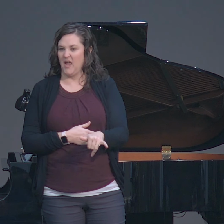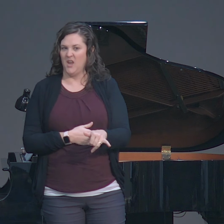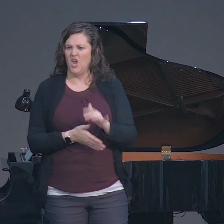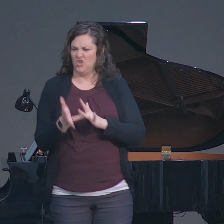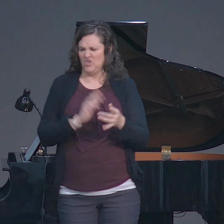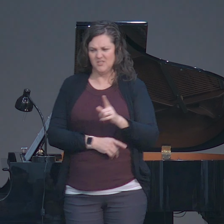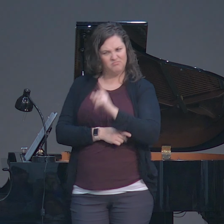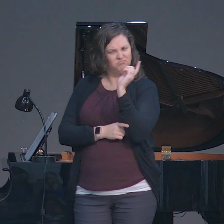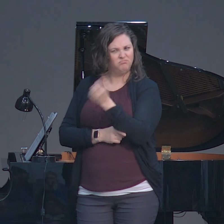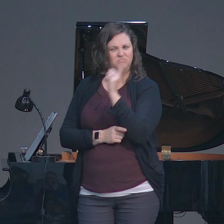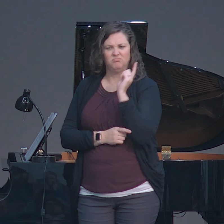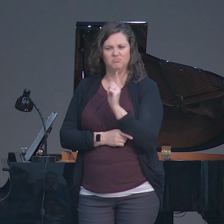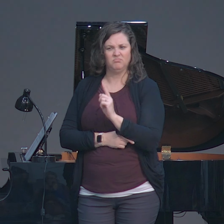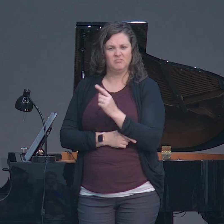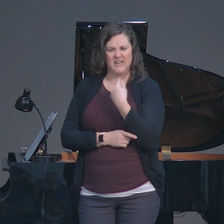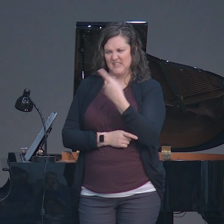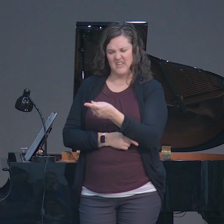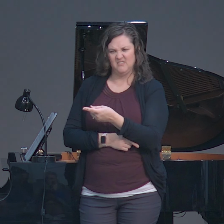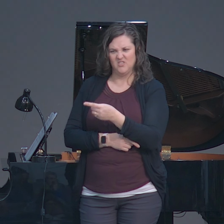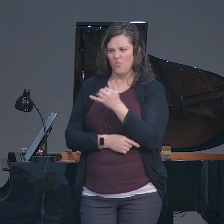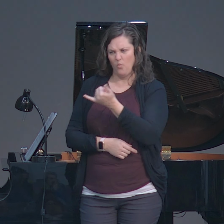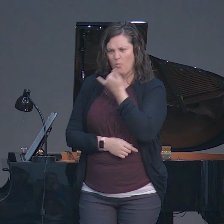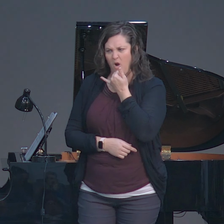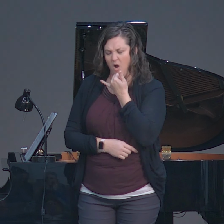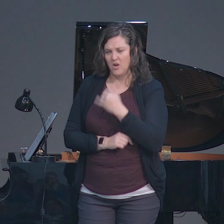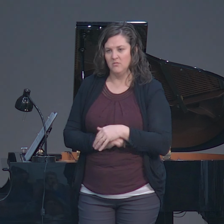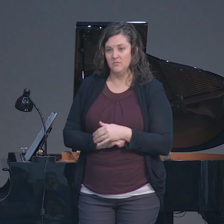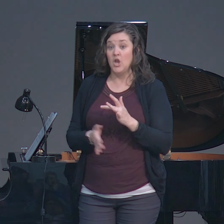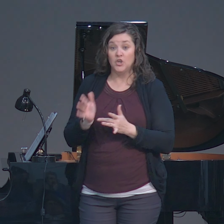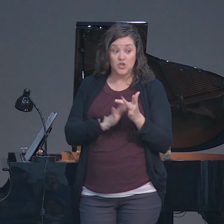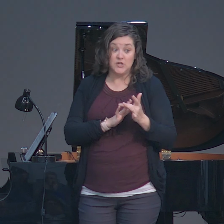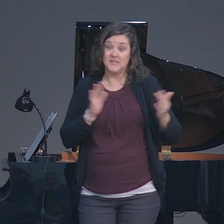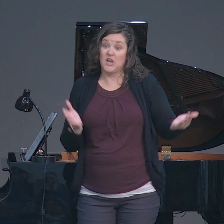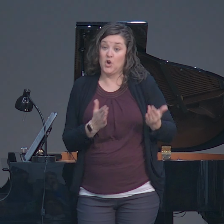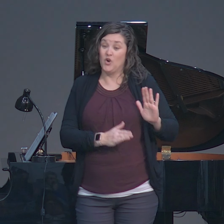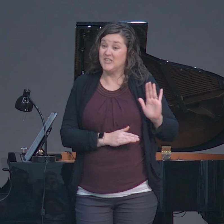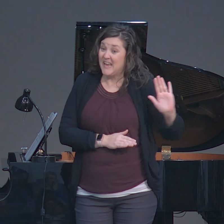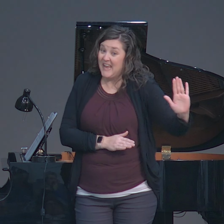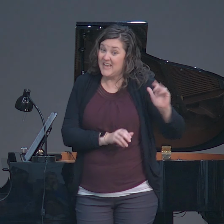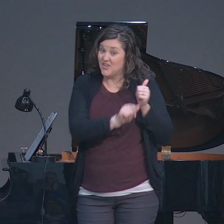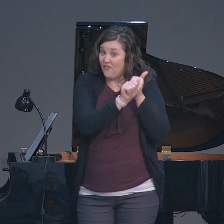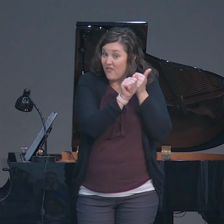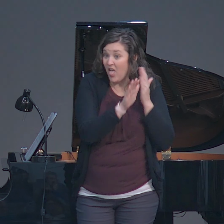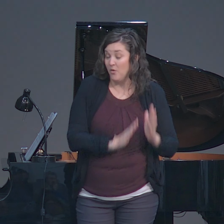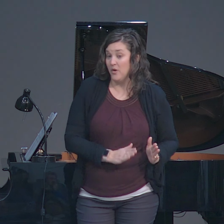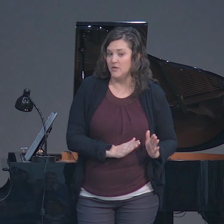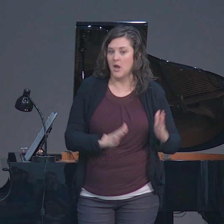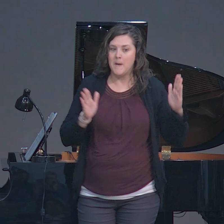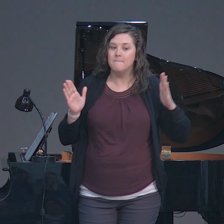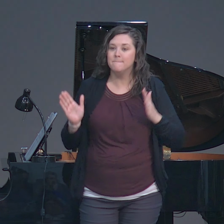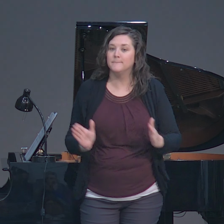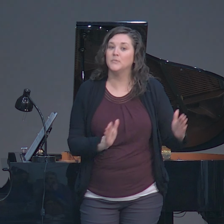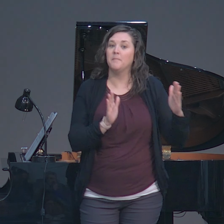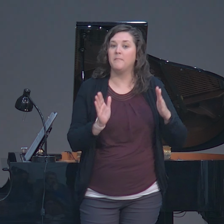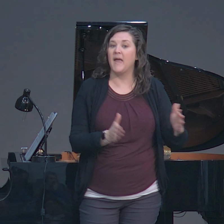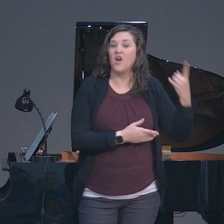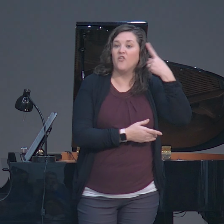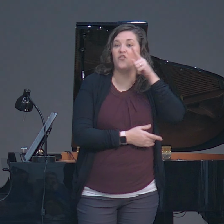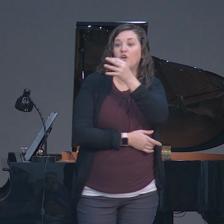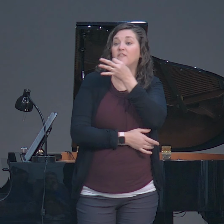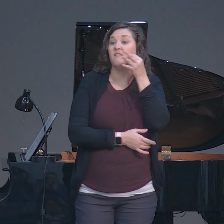of showmanship. And he encouraged his followers to prepare themselves for fasting